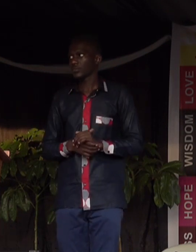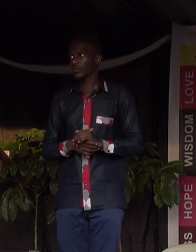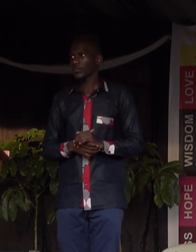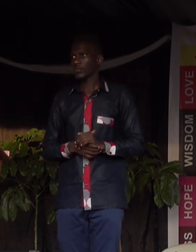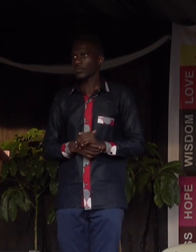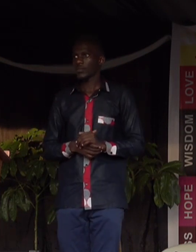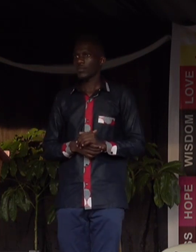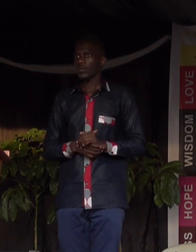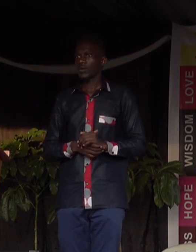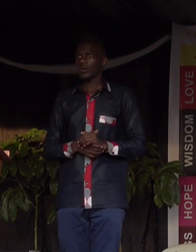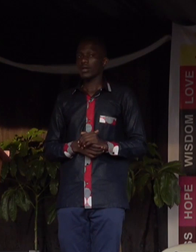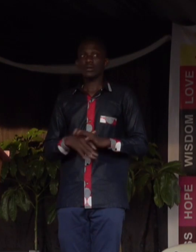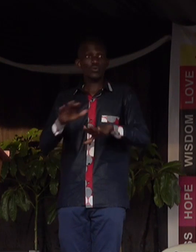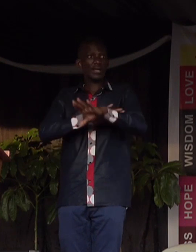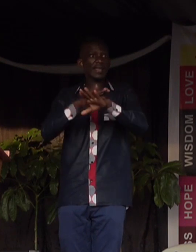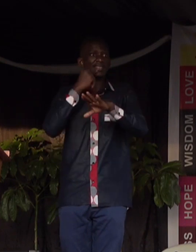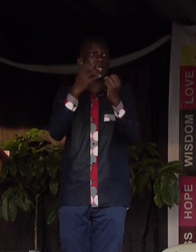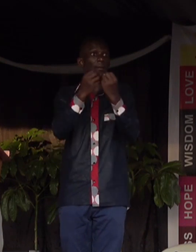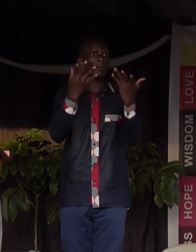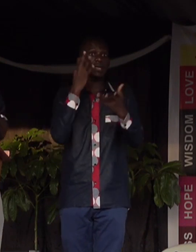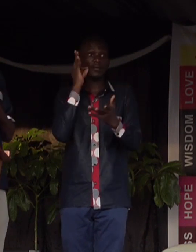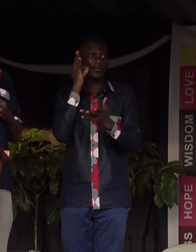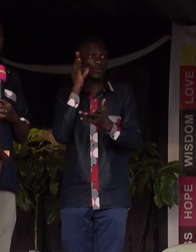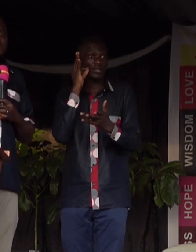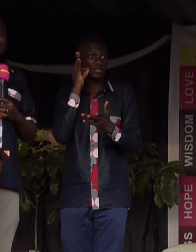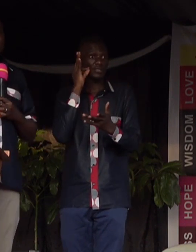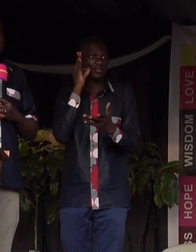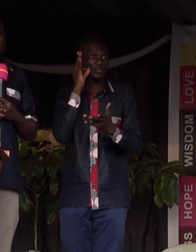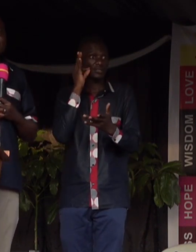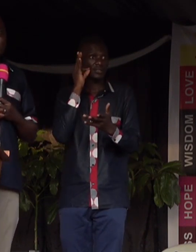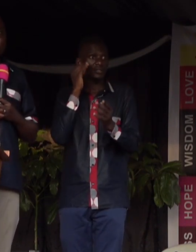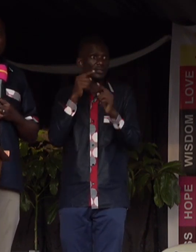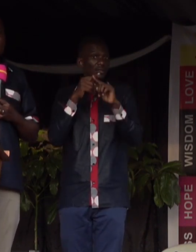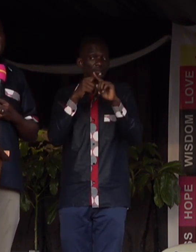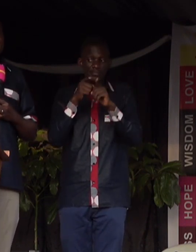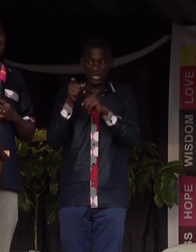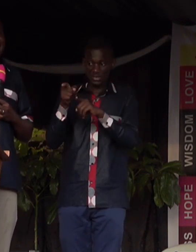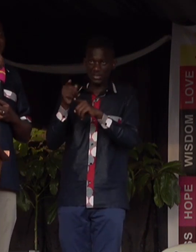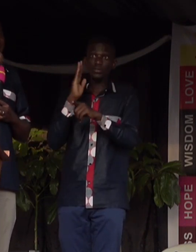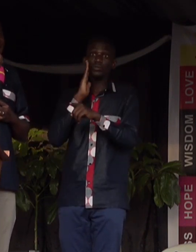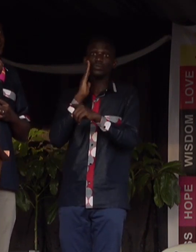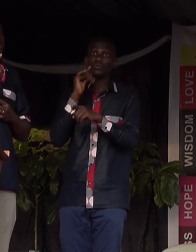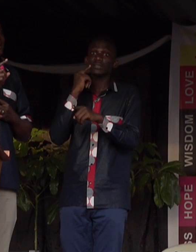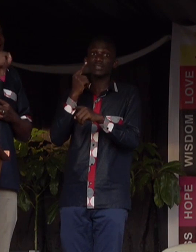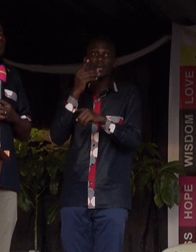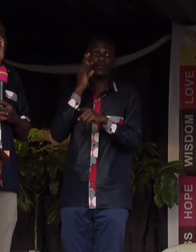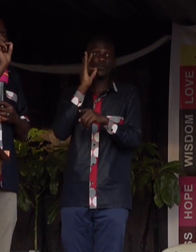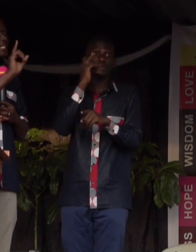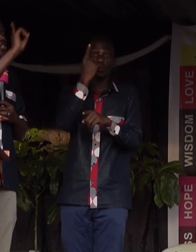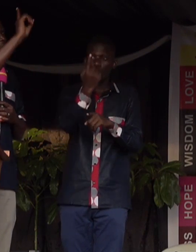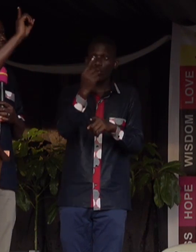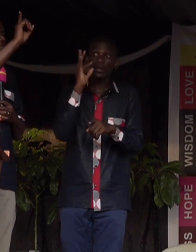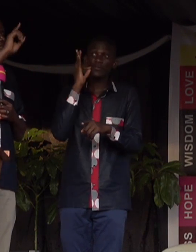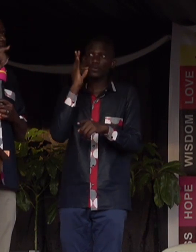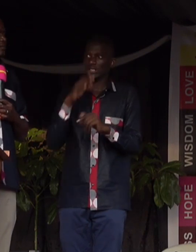Oluganda lugamba ebibala. In the Luganda Bible is talking of fruits. But Oluzungwe gamba echibala. It says a fruit.